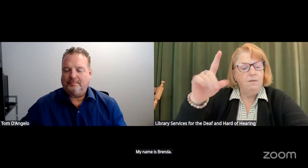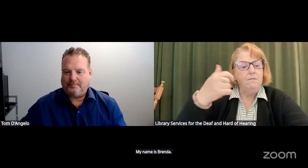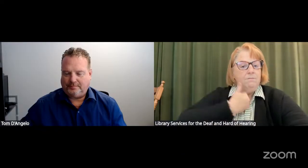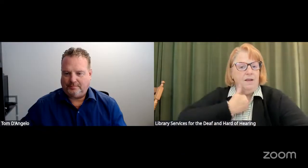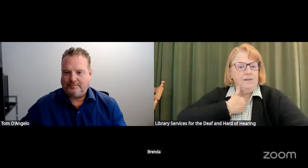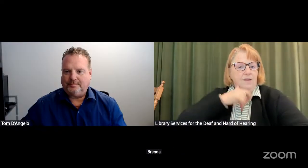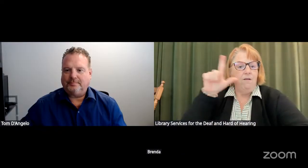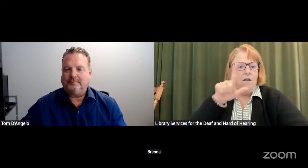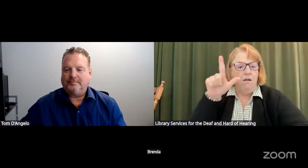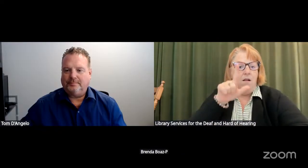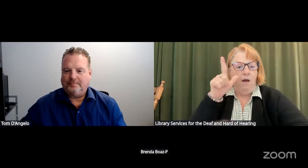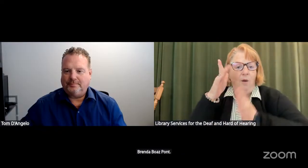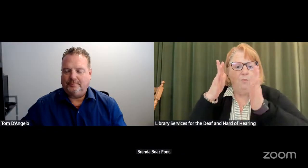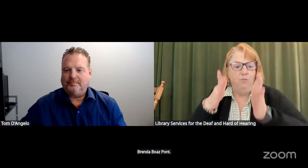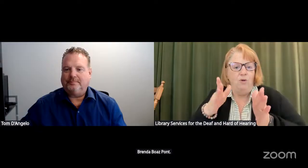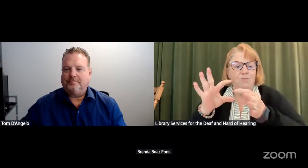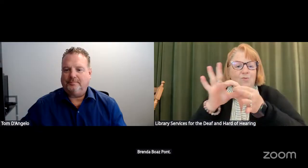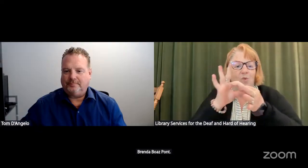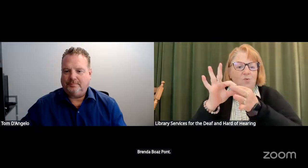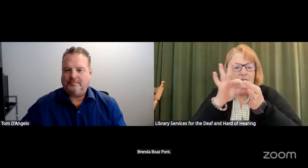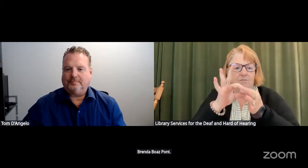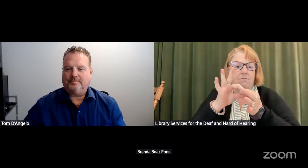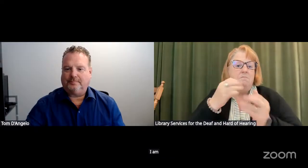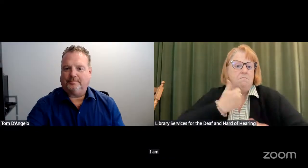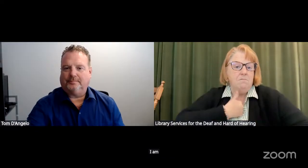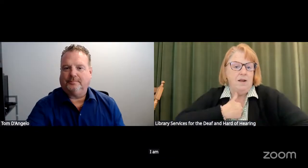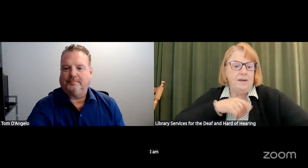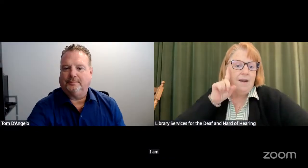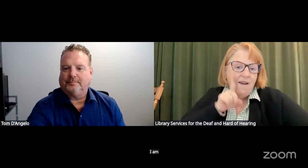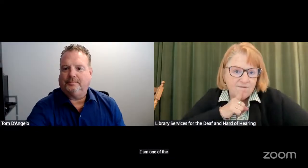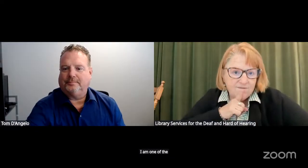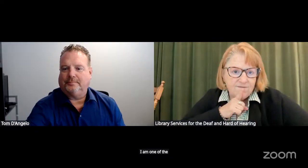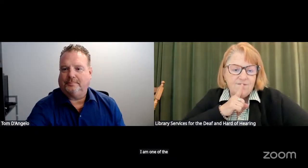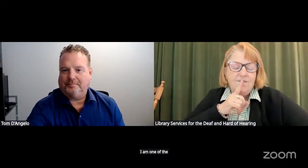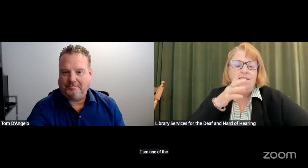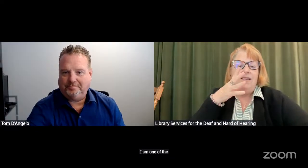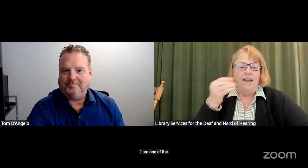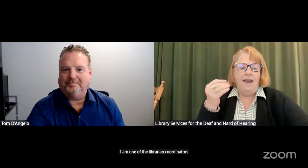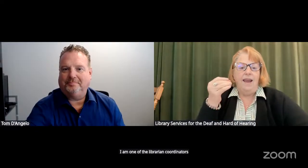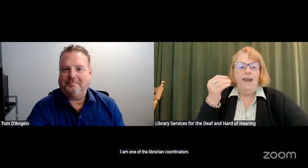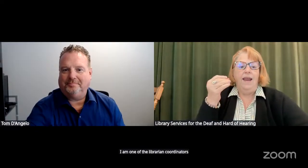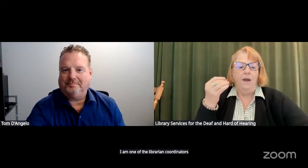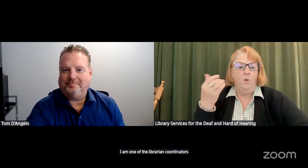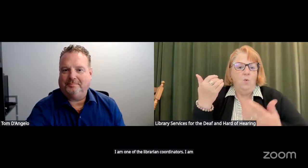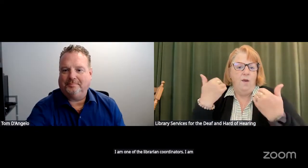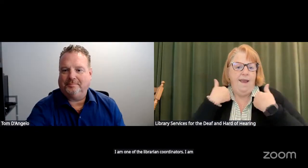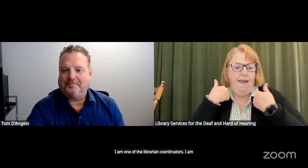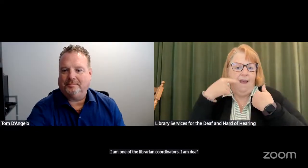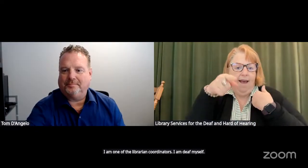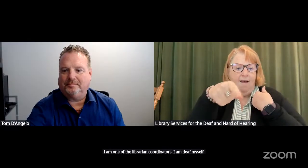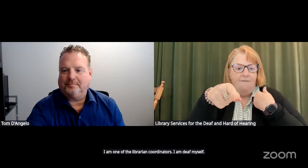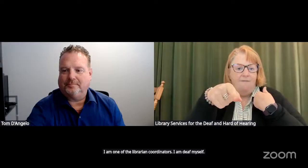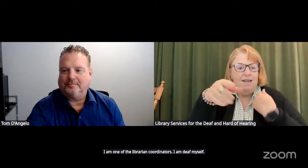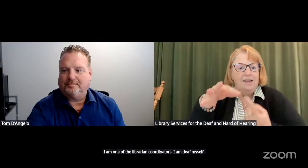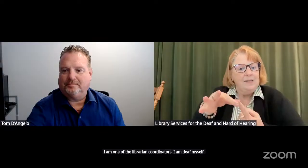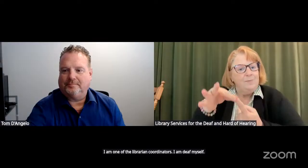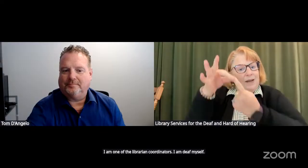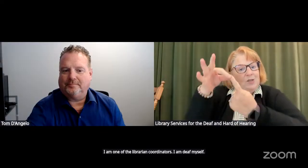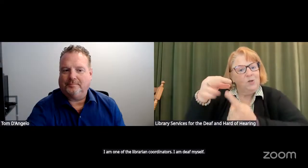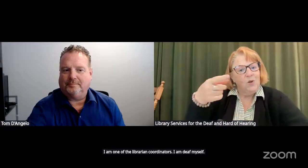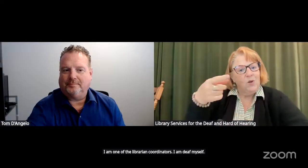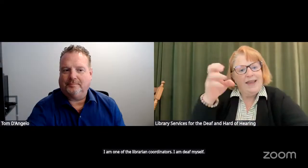Brenda Boaz Pod. I am one of the librarian coordinators. I am deaf myself.